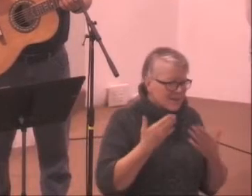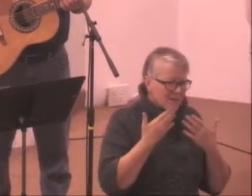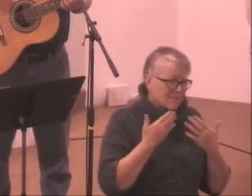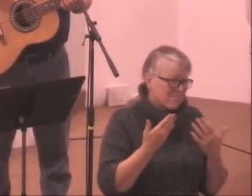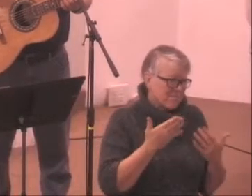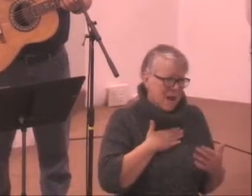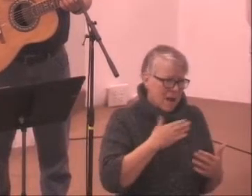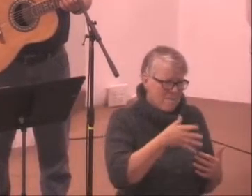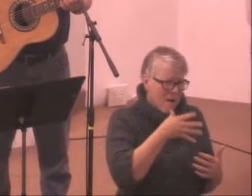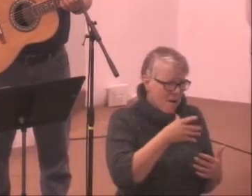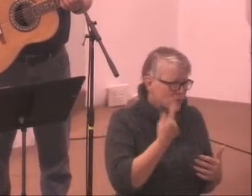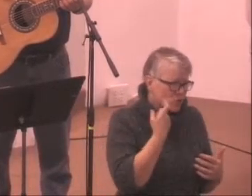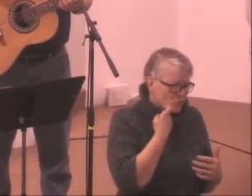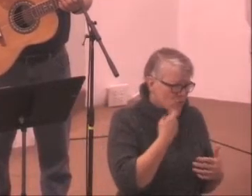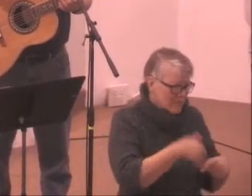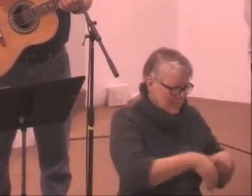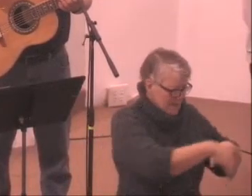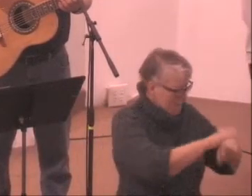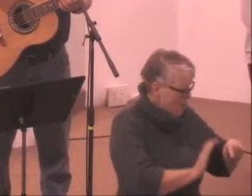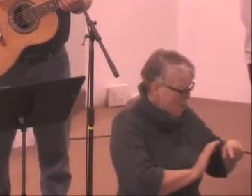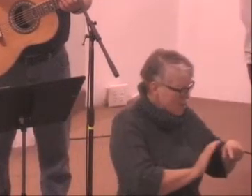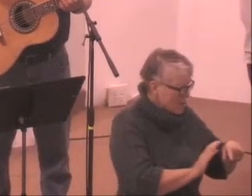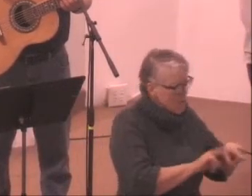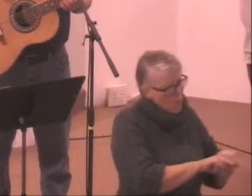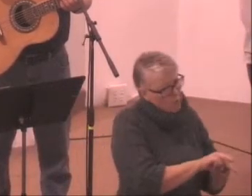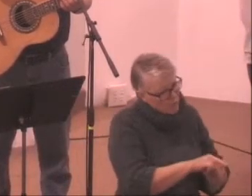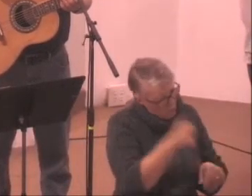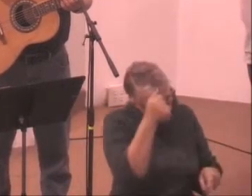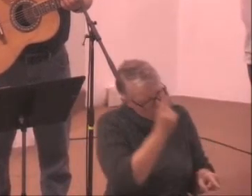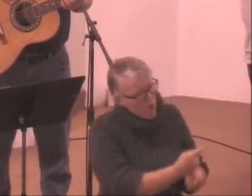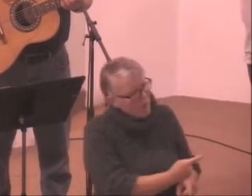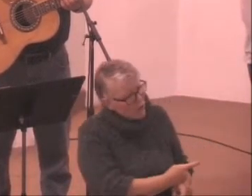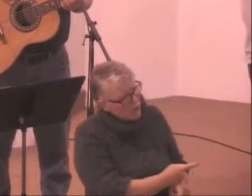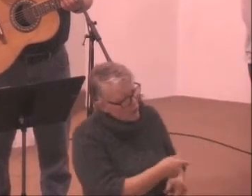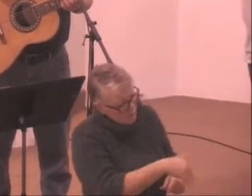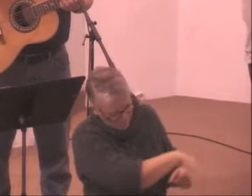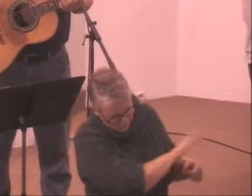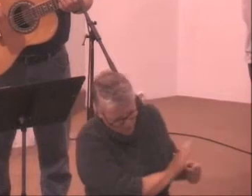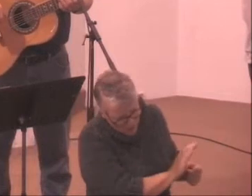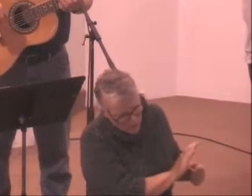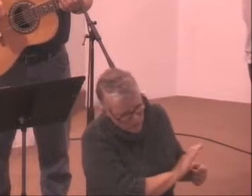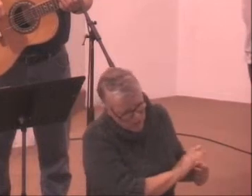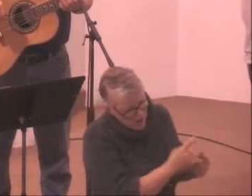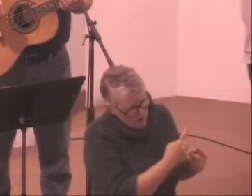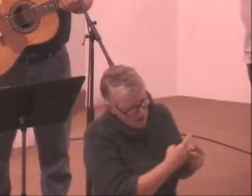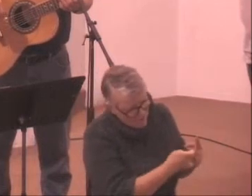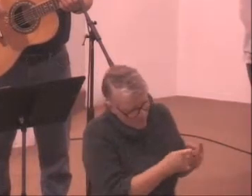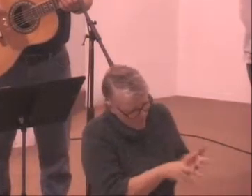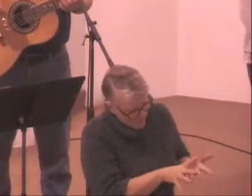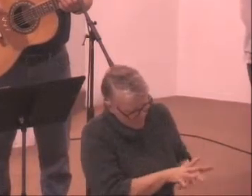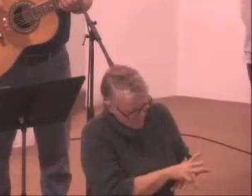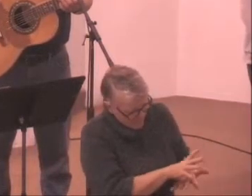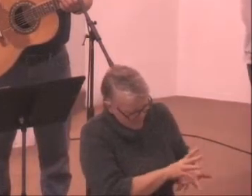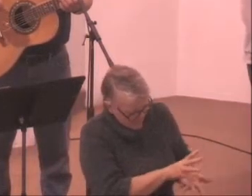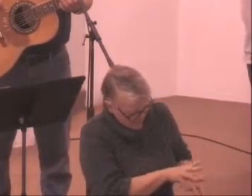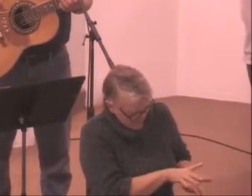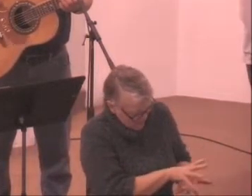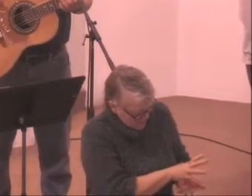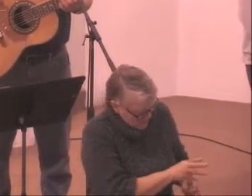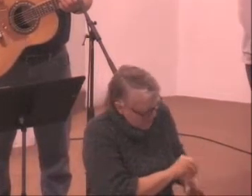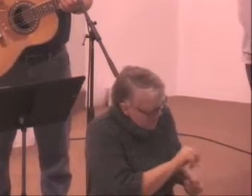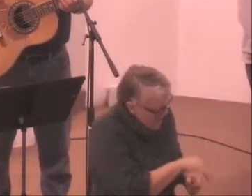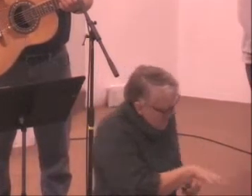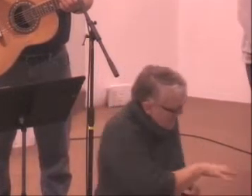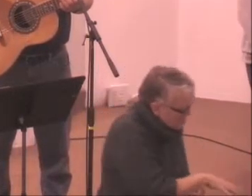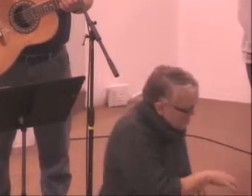mother and even with my brother. Lord, from the ashes we were created, and the ashes we